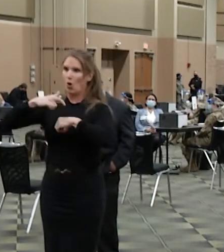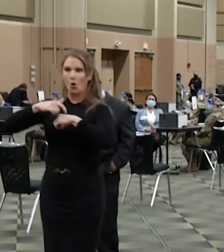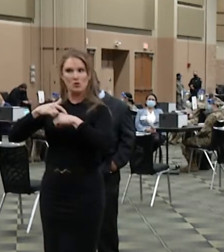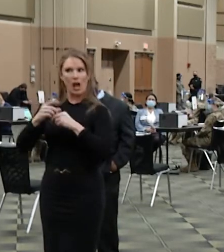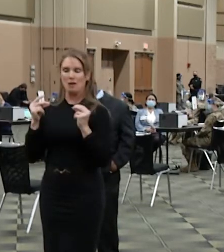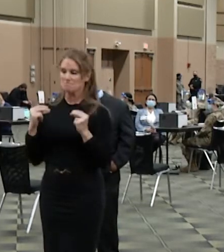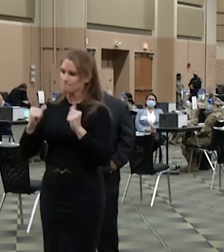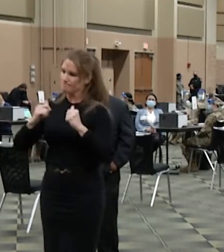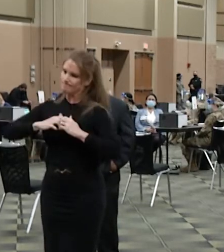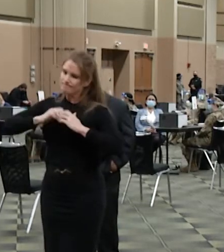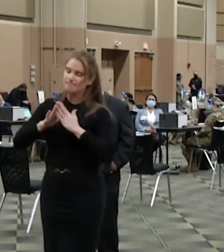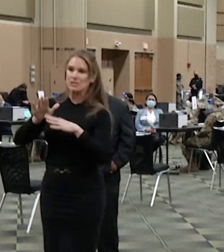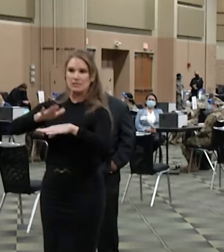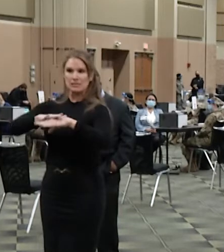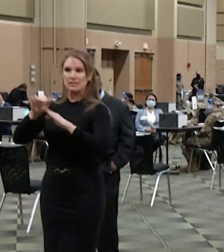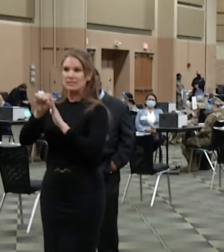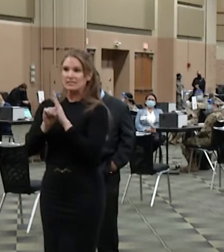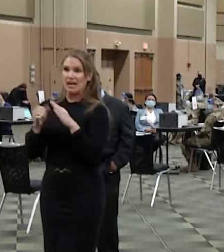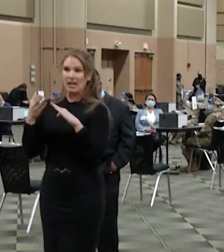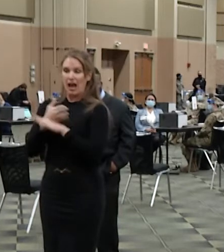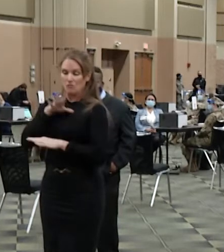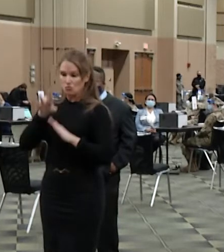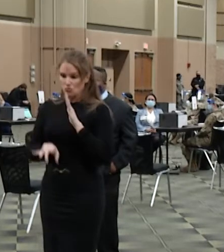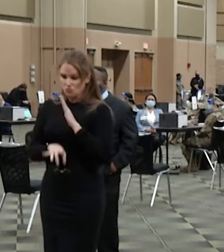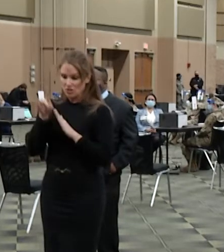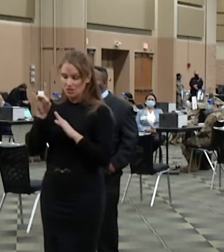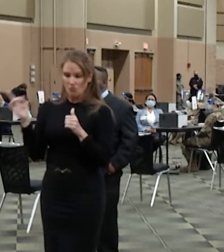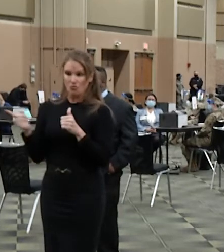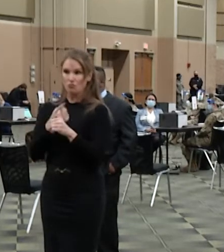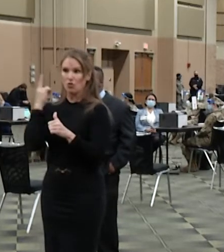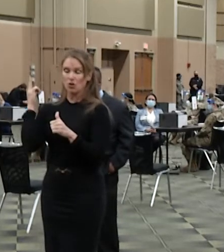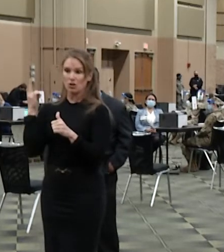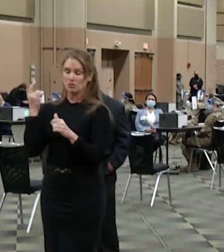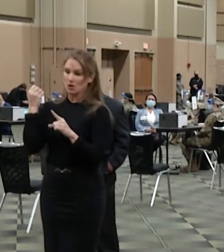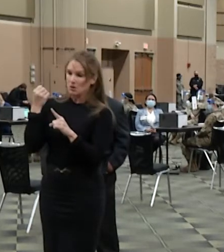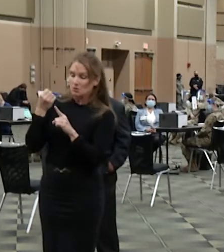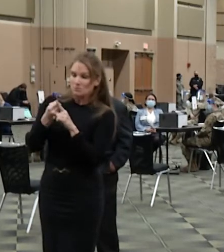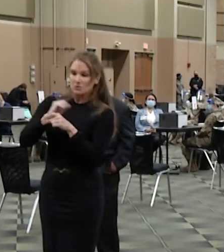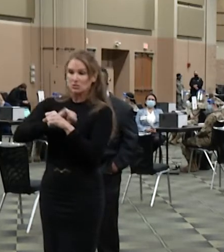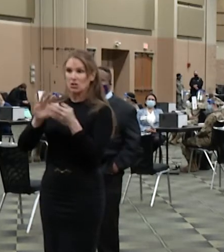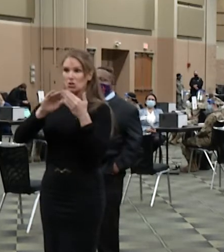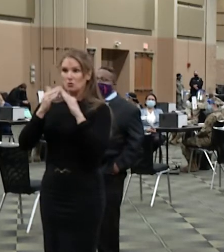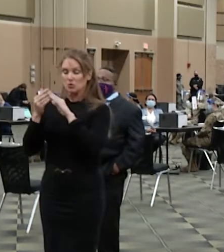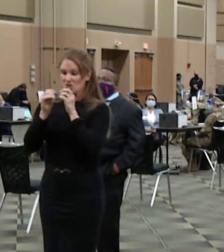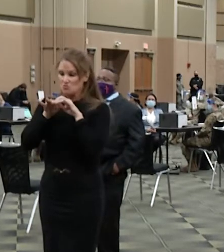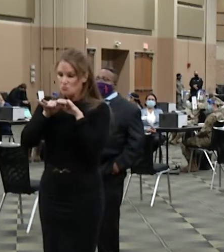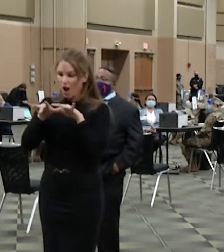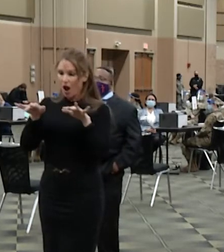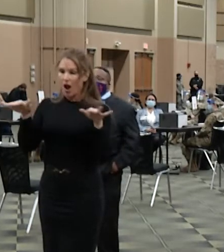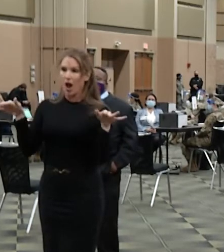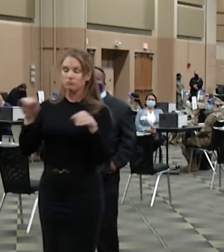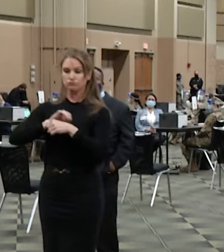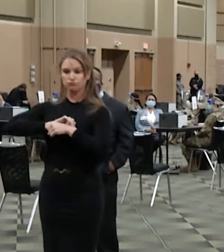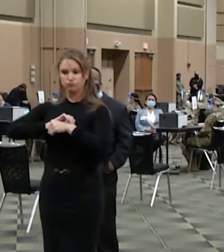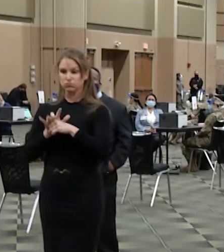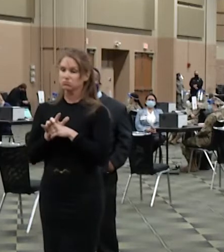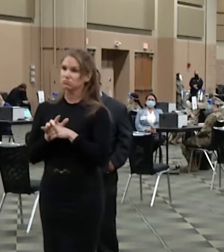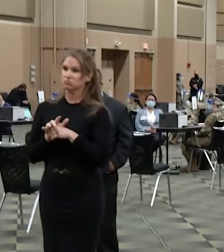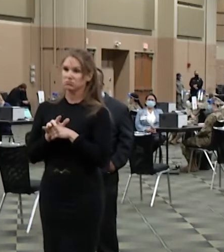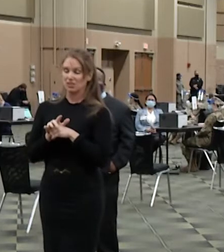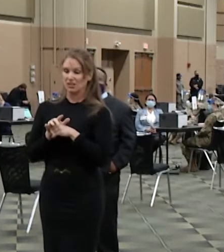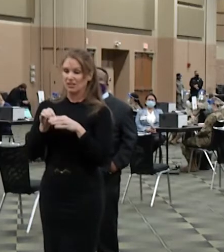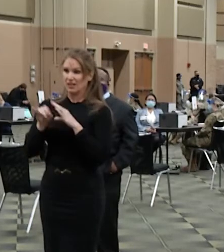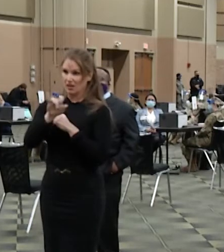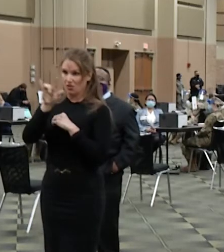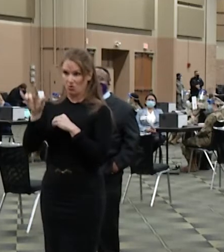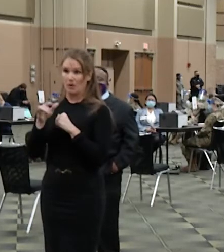our state on notice after the discovery of the first case, community spread of COVID-19 in